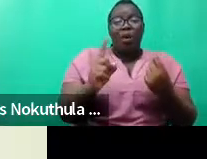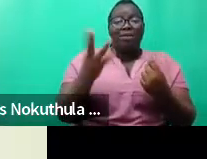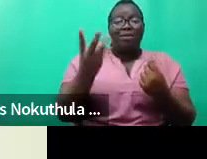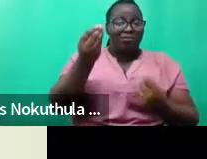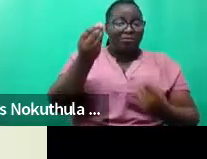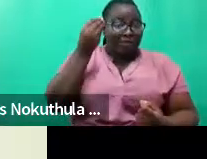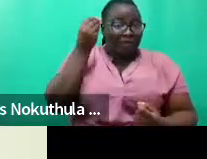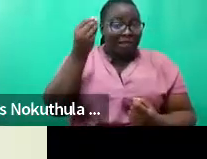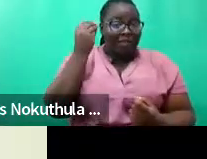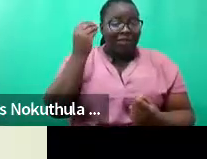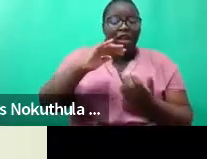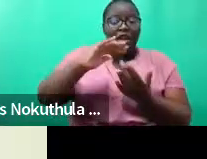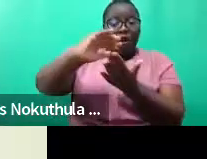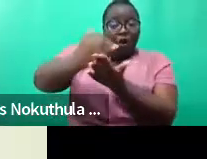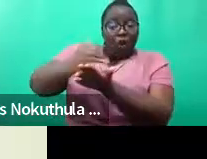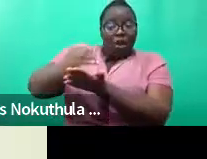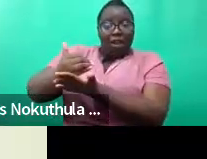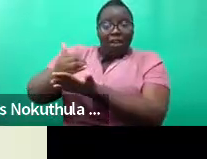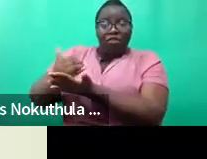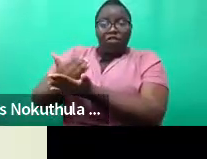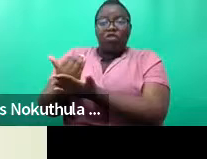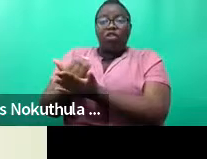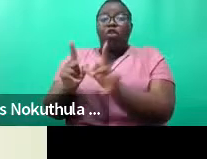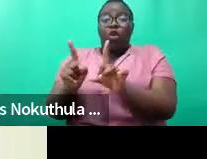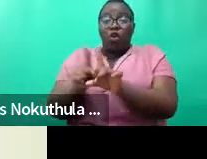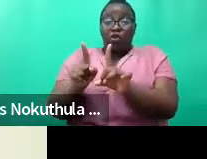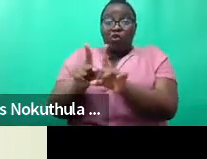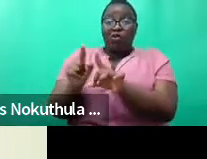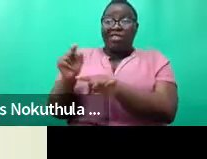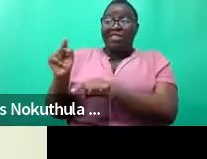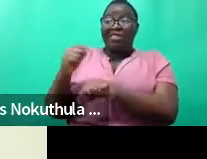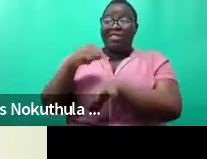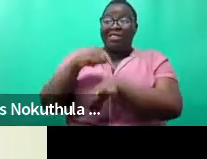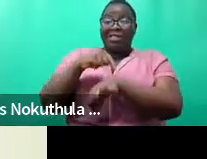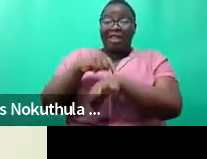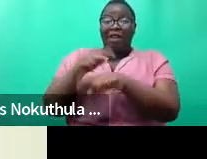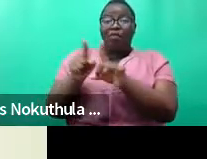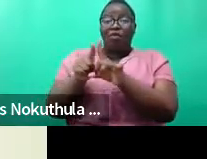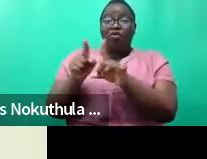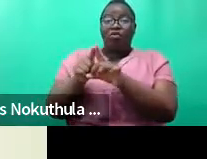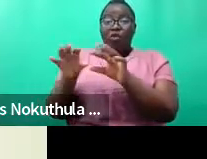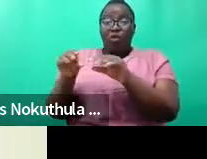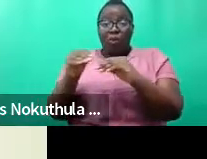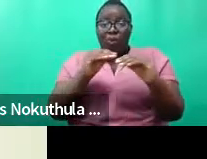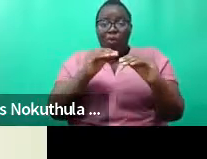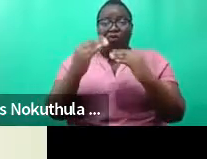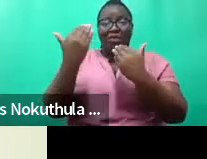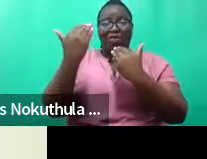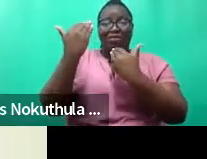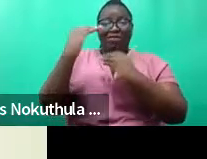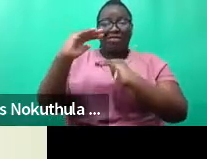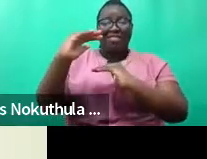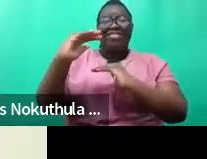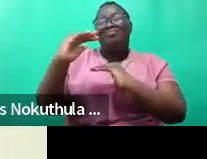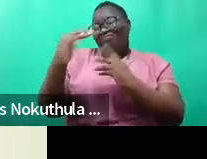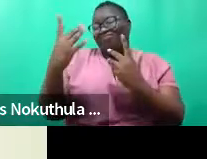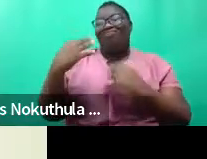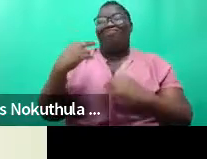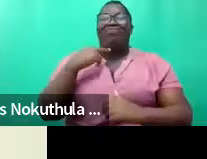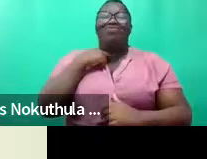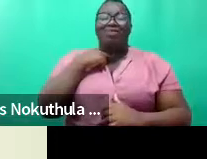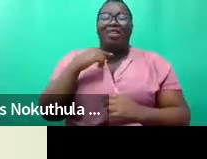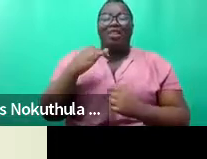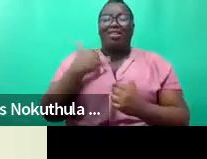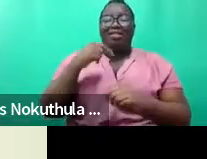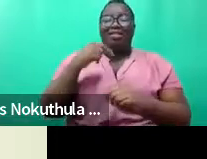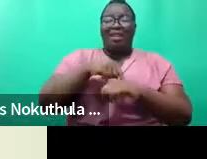That was one. Plus, at the time, even movement was restricted. So the time within which we could collect the data from